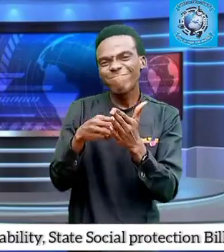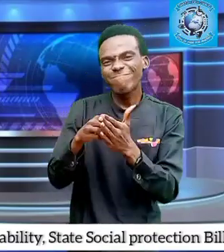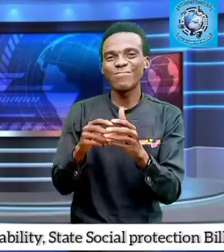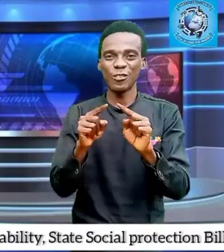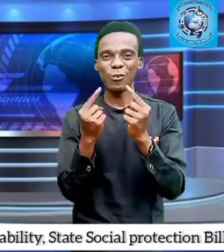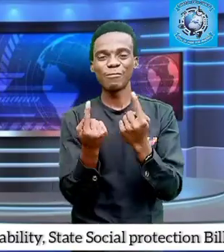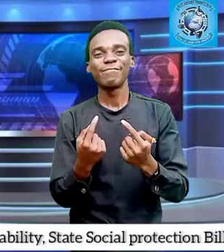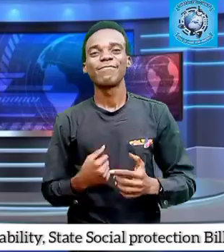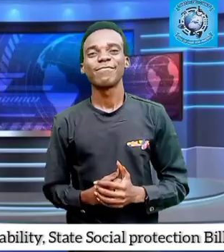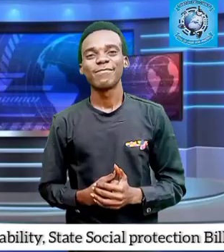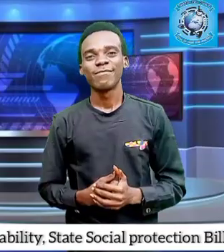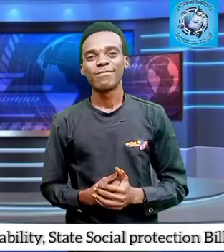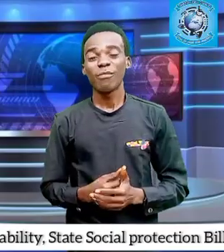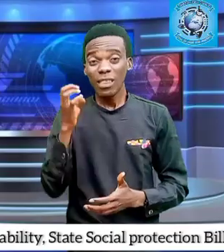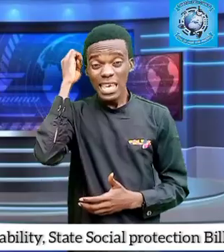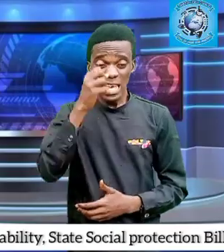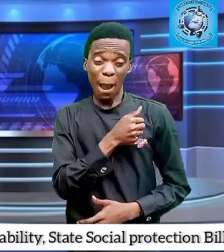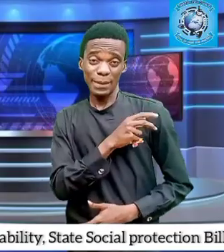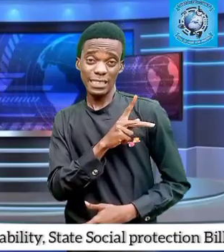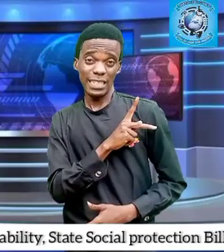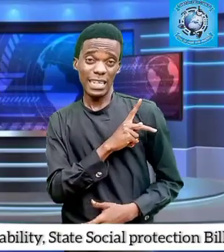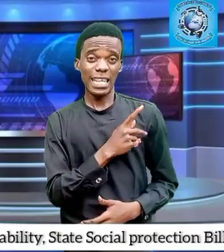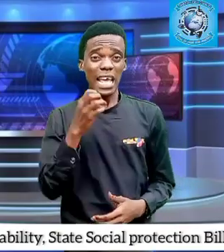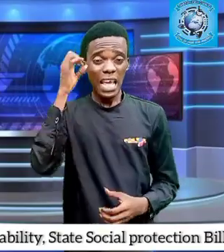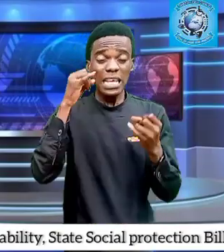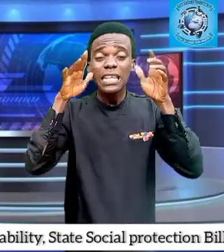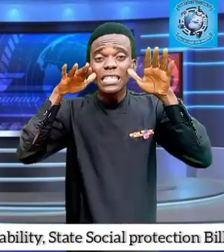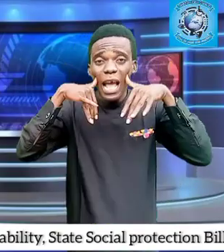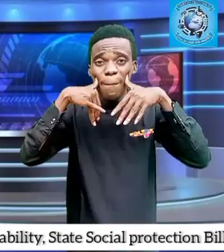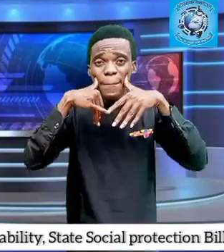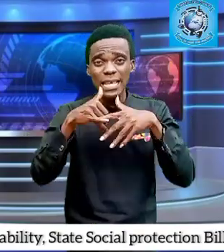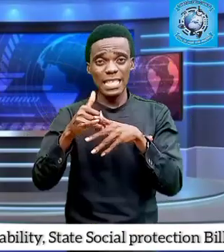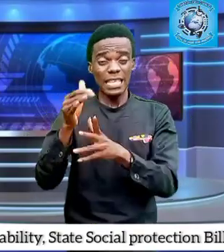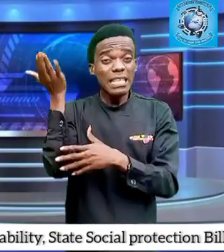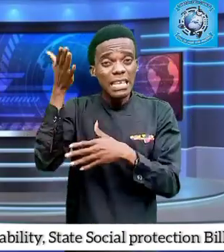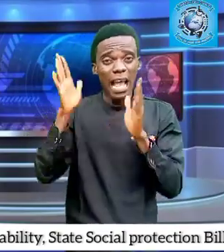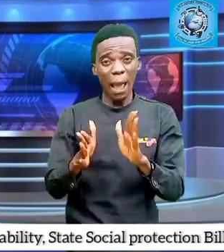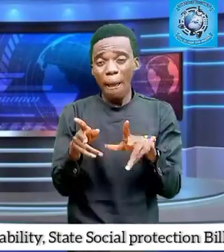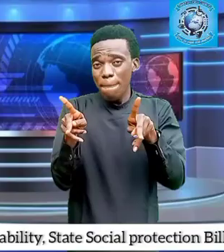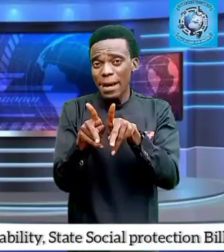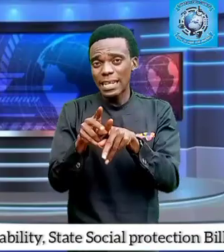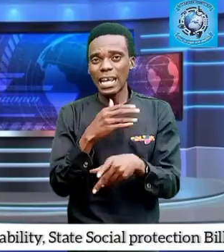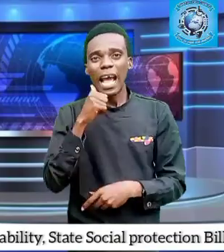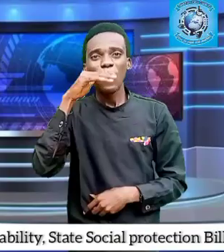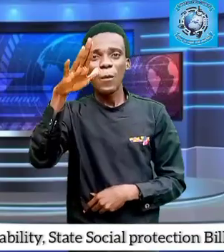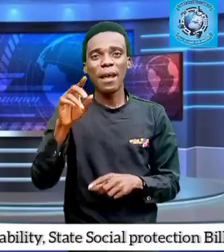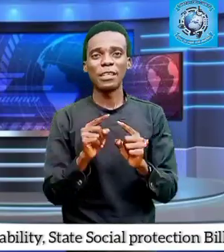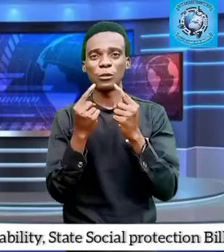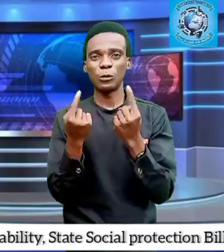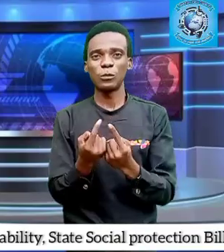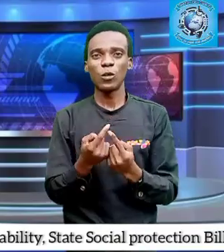groups. He appreciated Islamic scholars, partners, and women